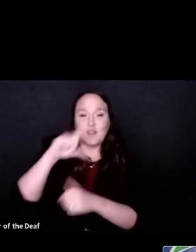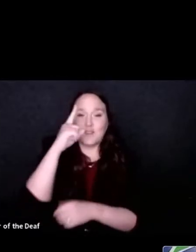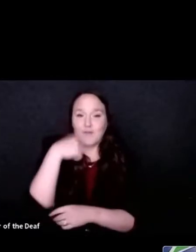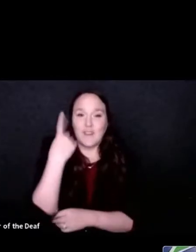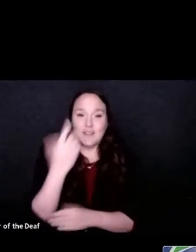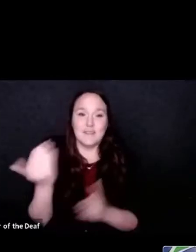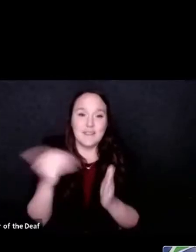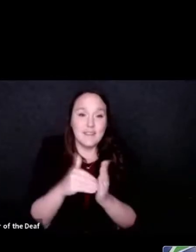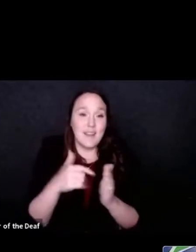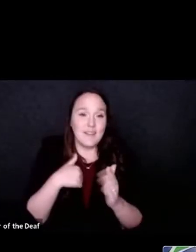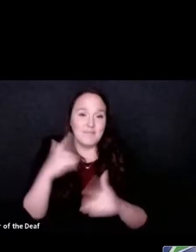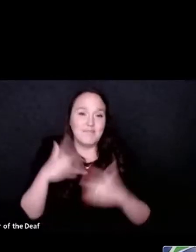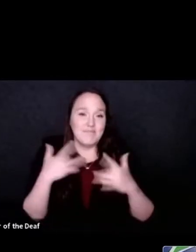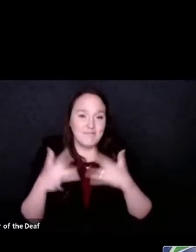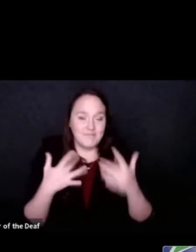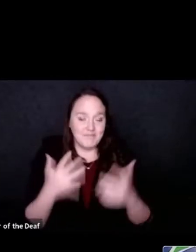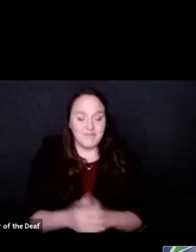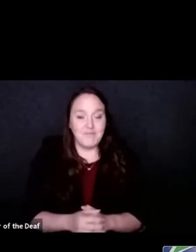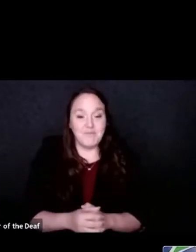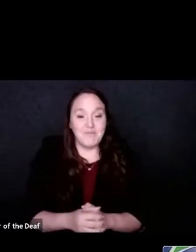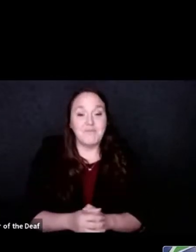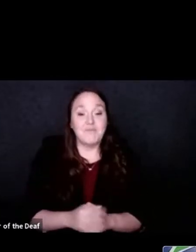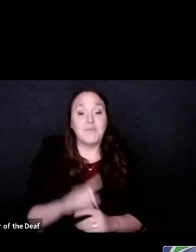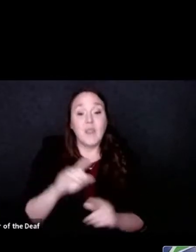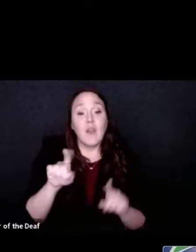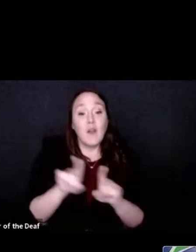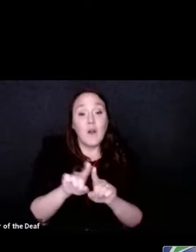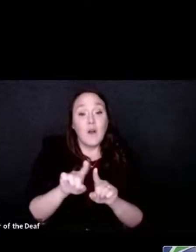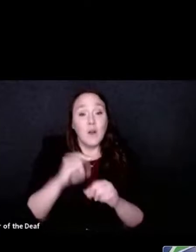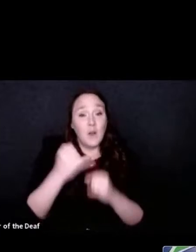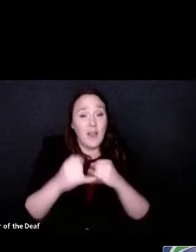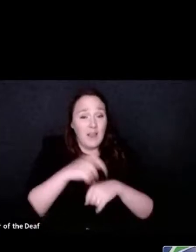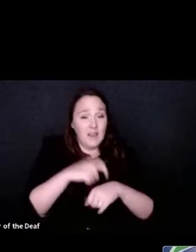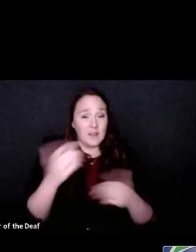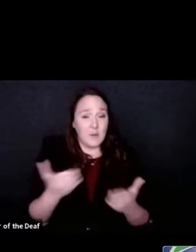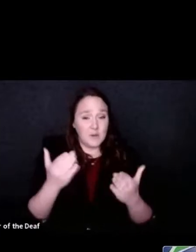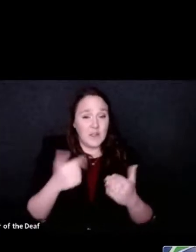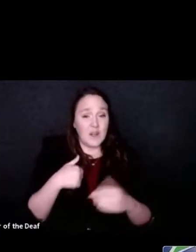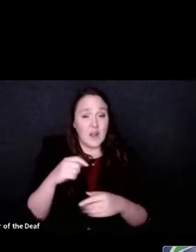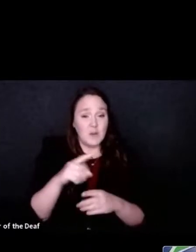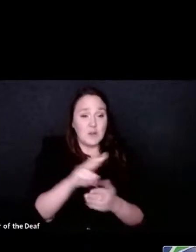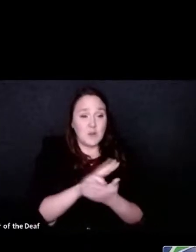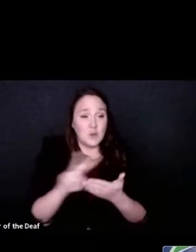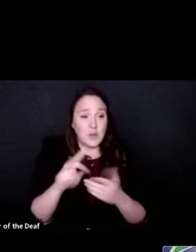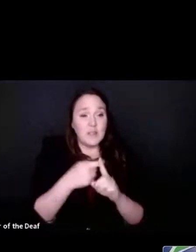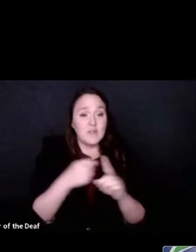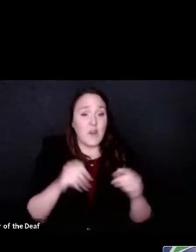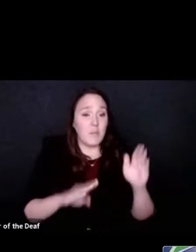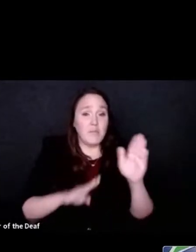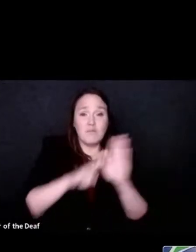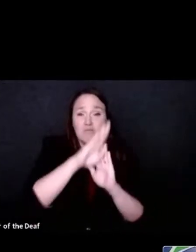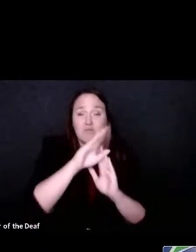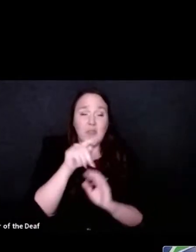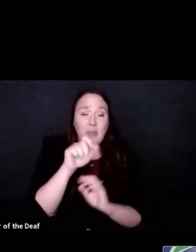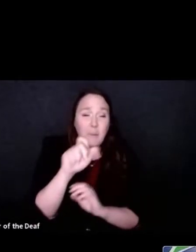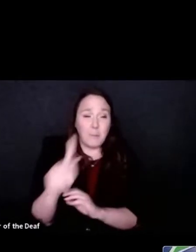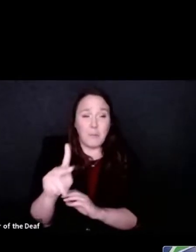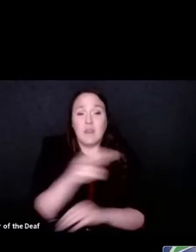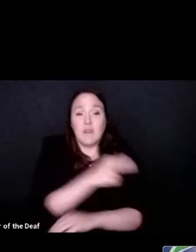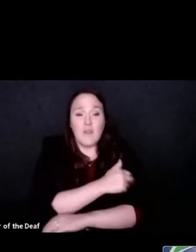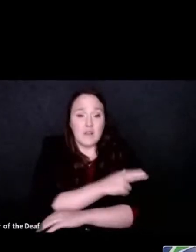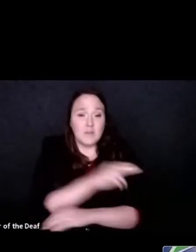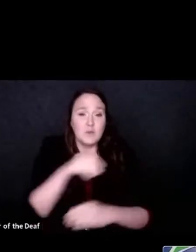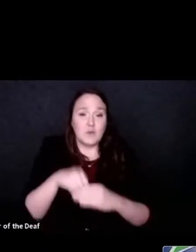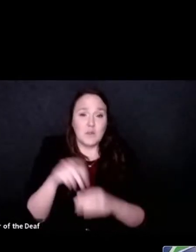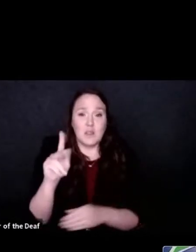that. Having said that, when I was also last year, I was about 2 weeks out of the peak of hospitalizations in Knox